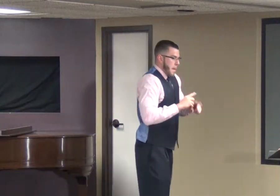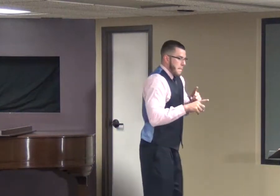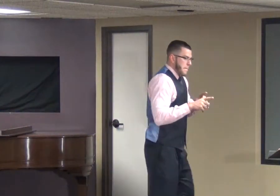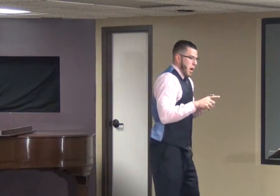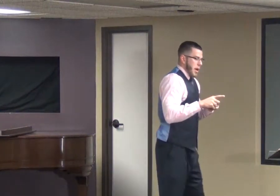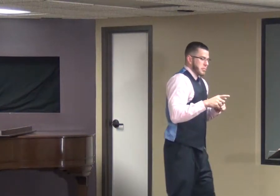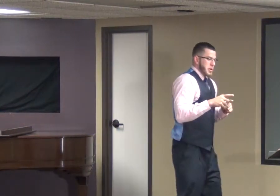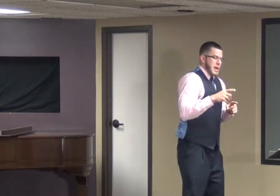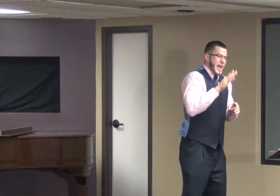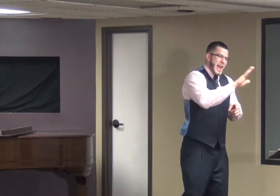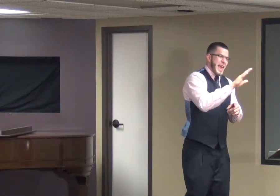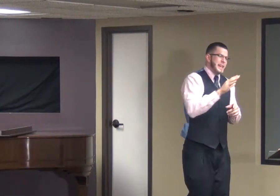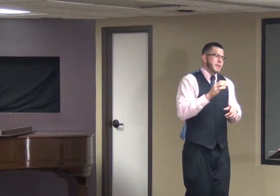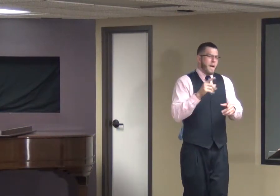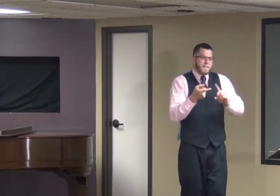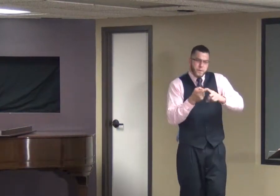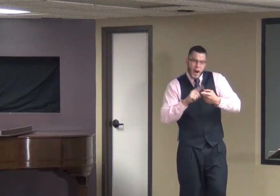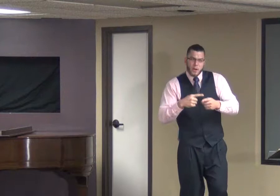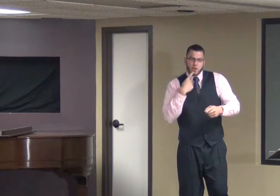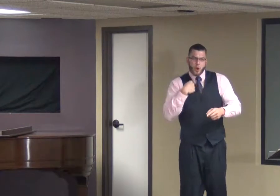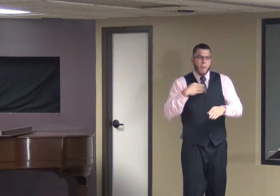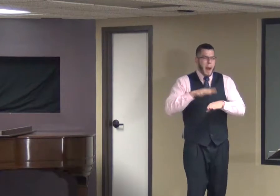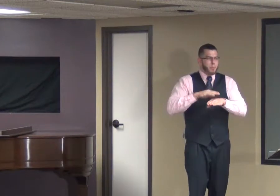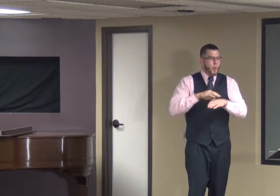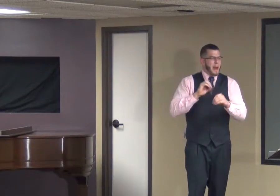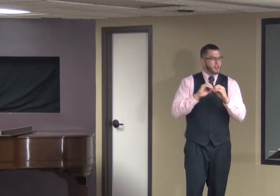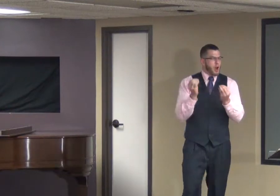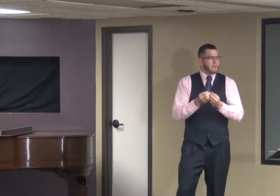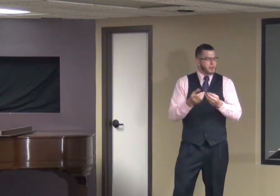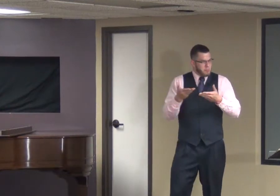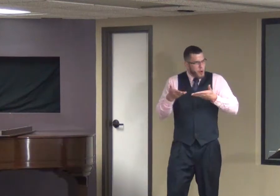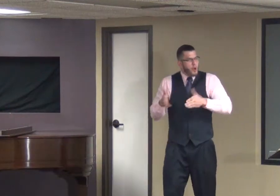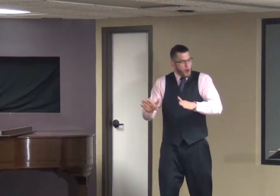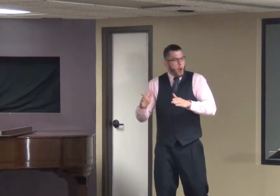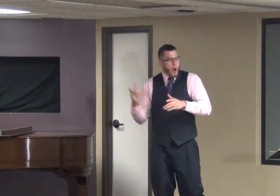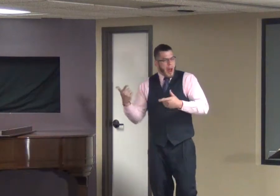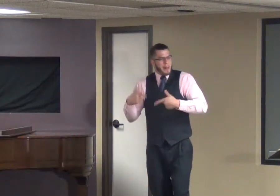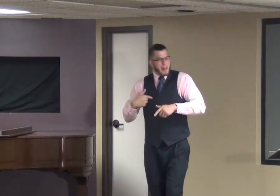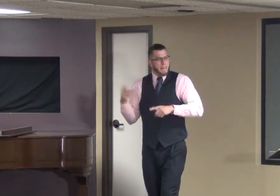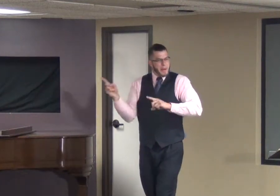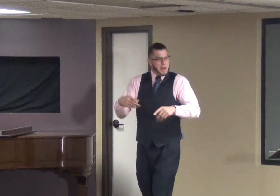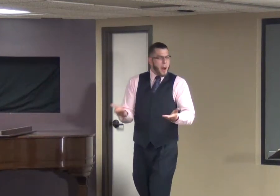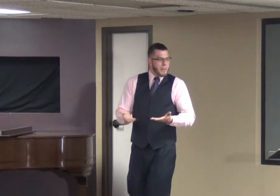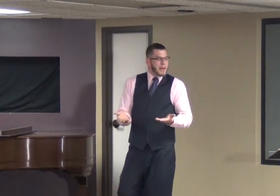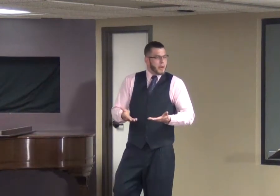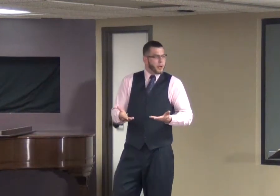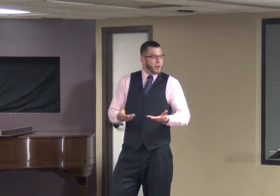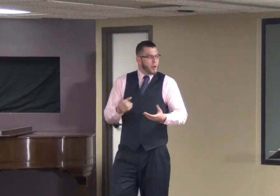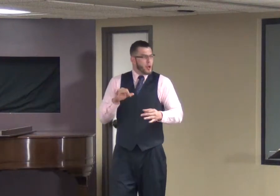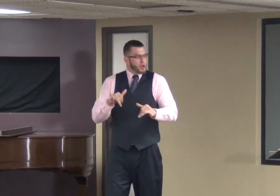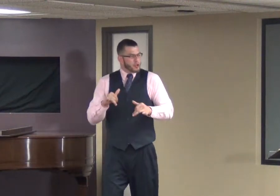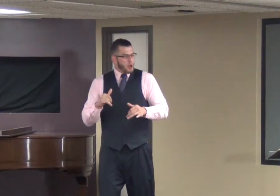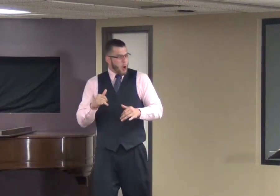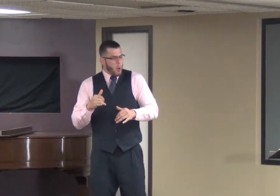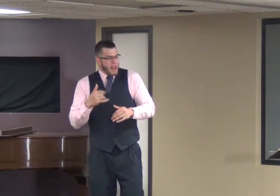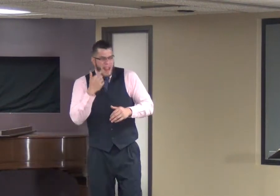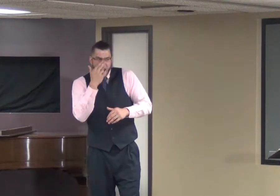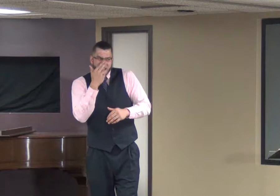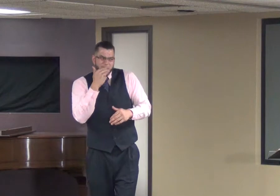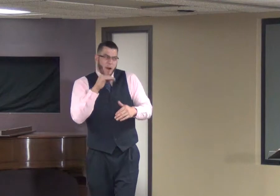$220, but his friend told my probation officer, go ahead, let me come here. So it's funny